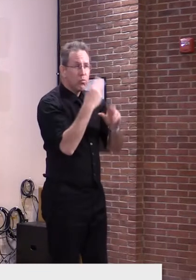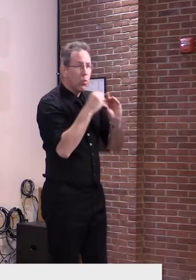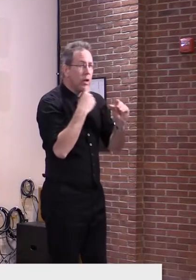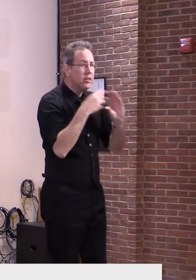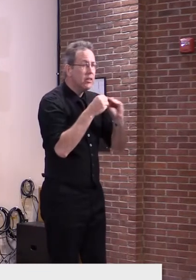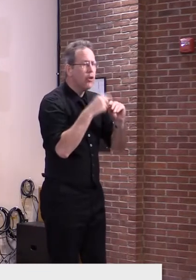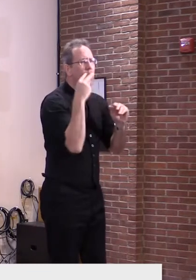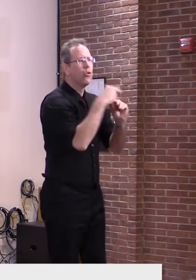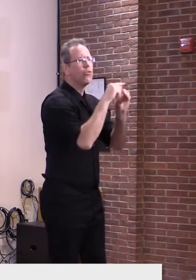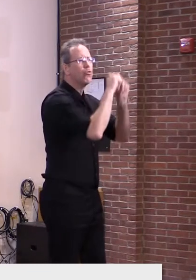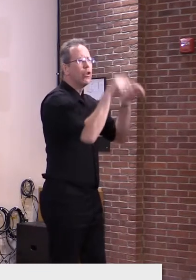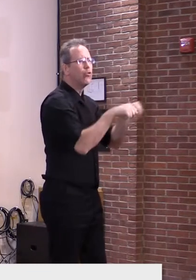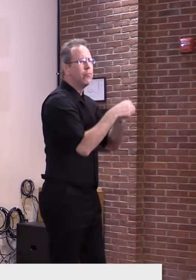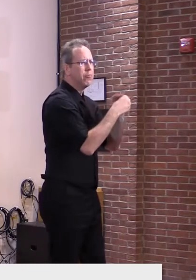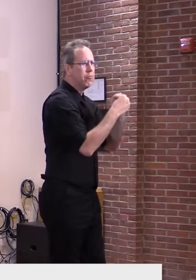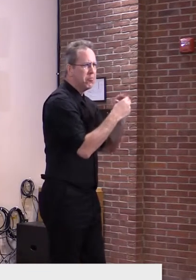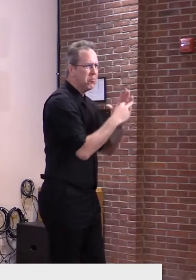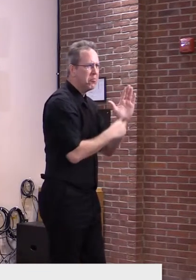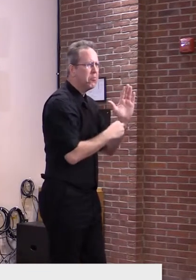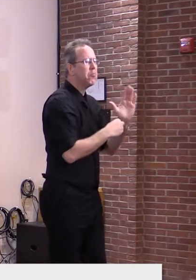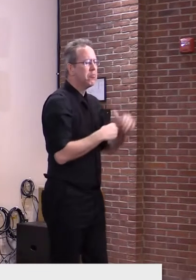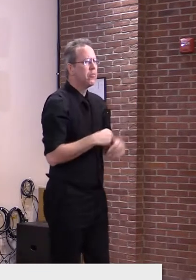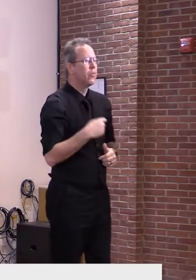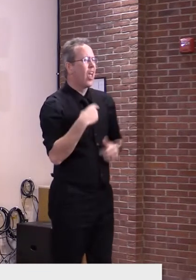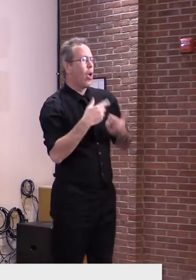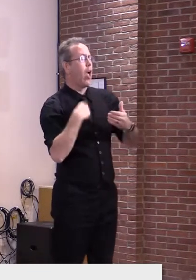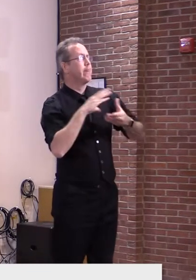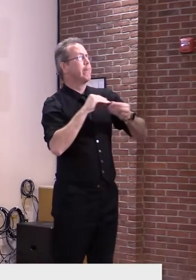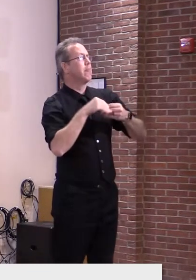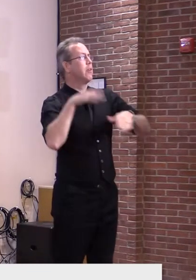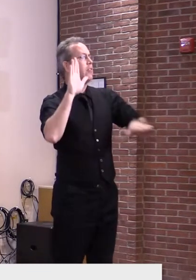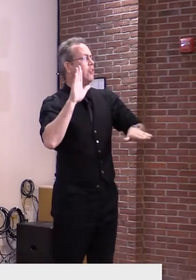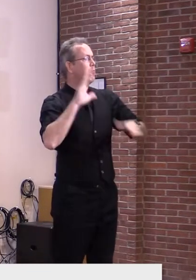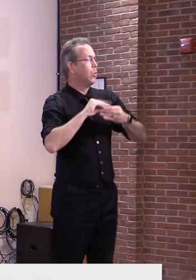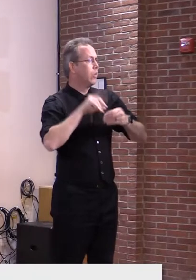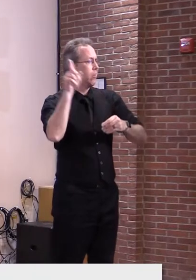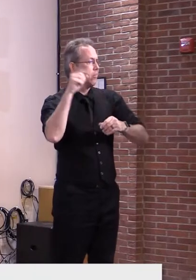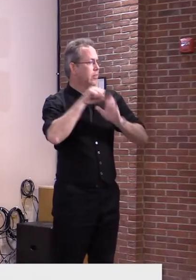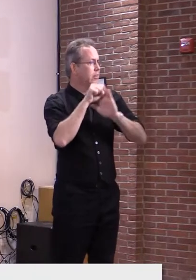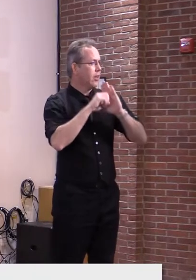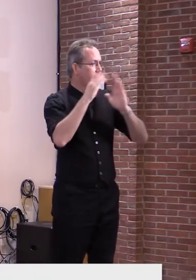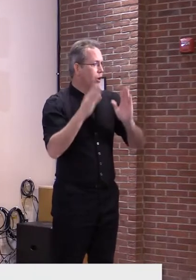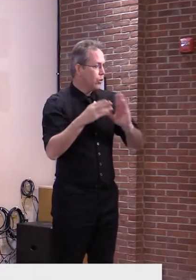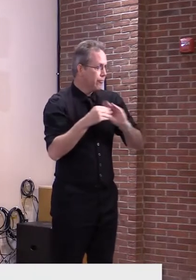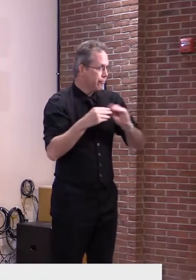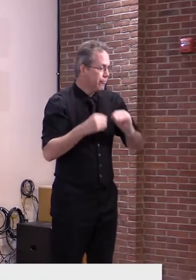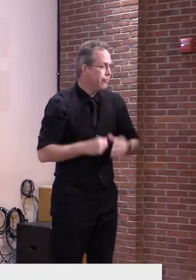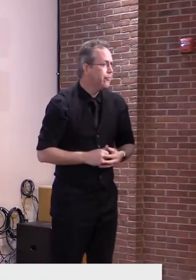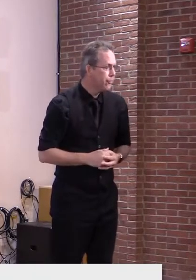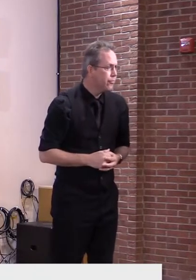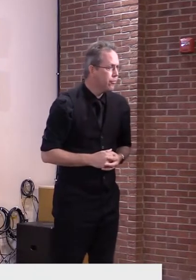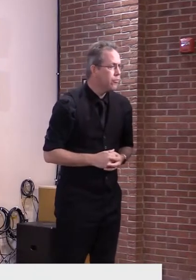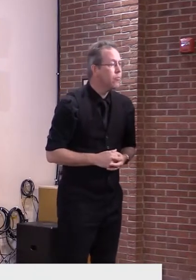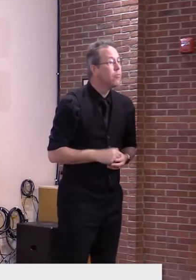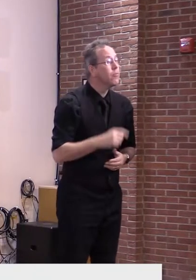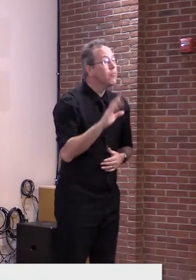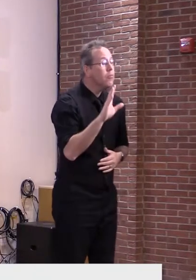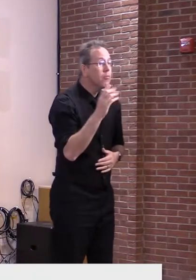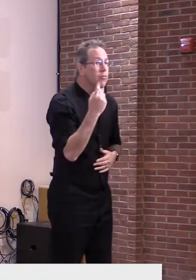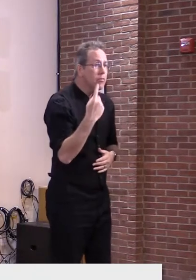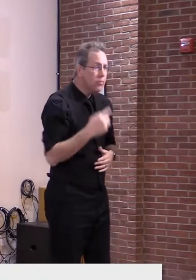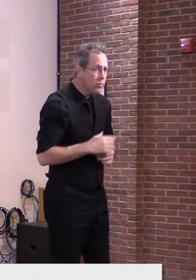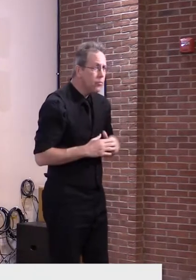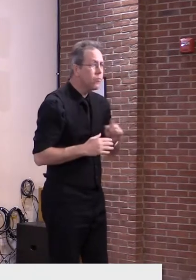of that testimony. And let me begin as background. I think it's important that we understand what is the